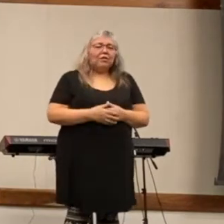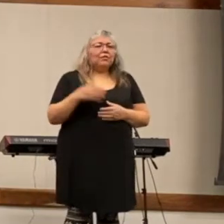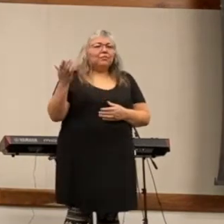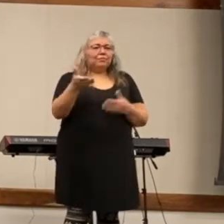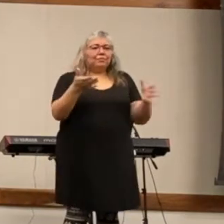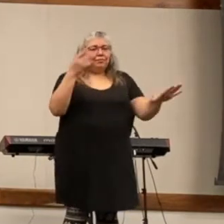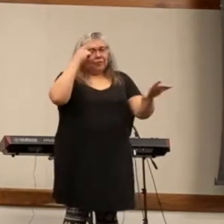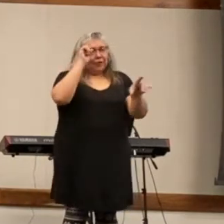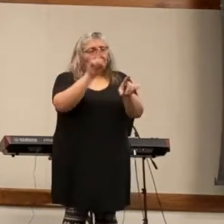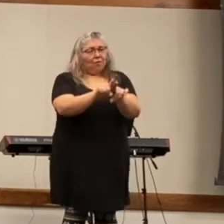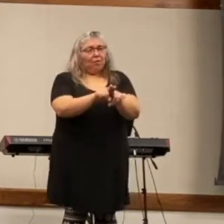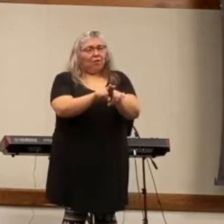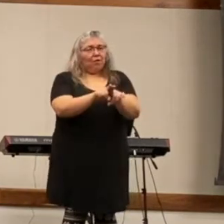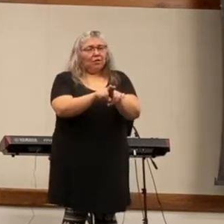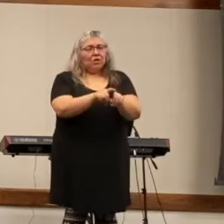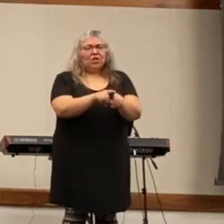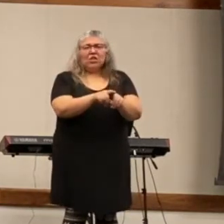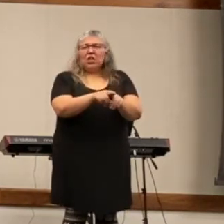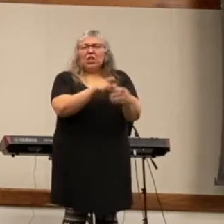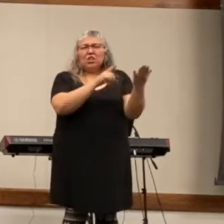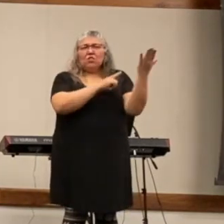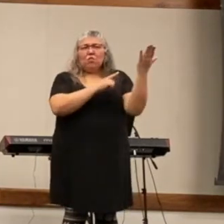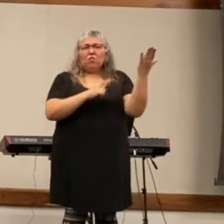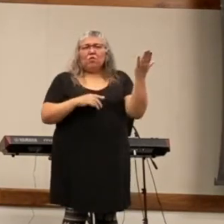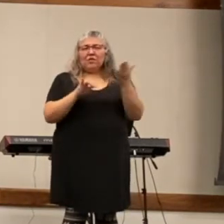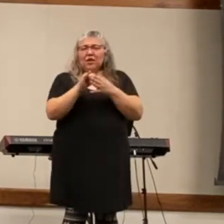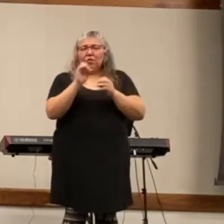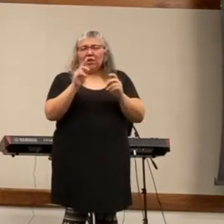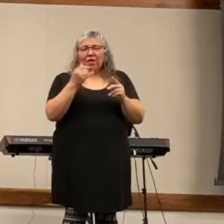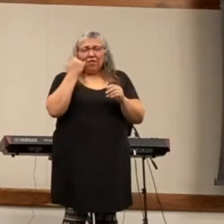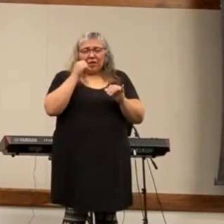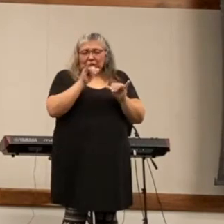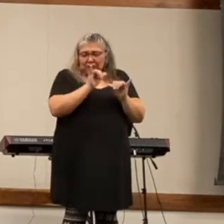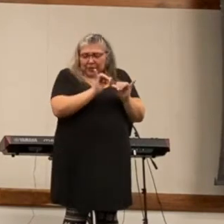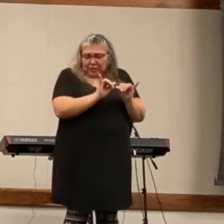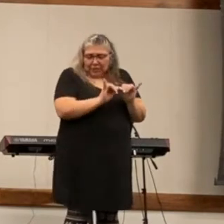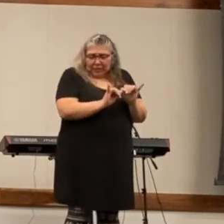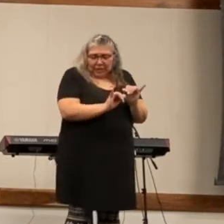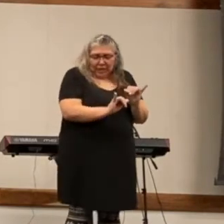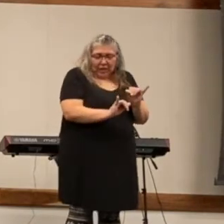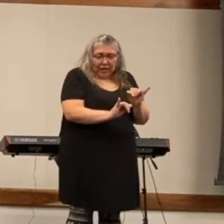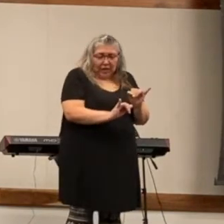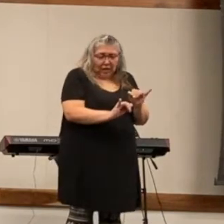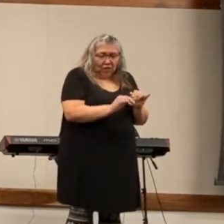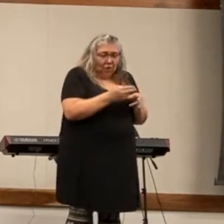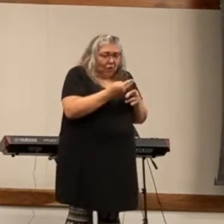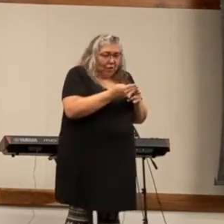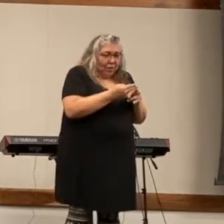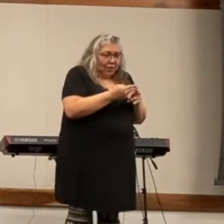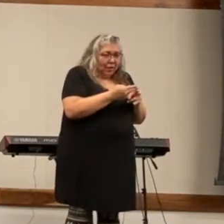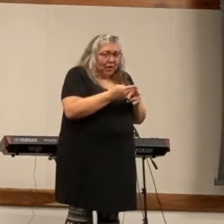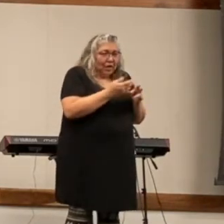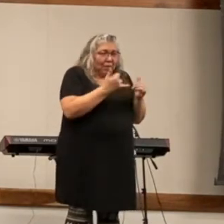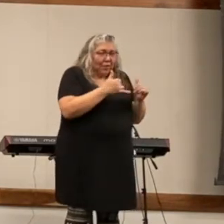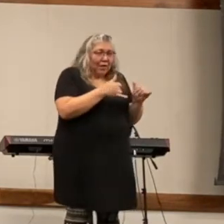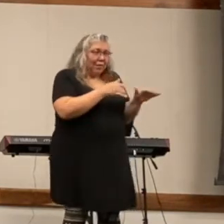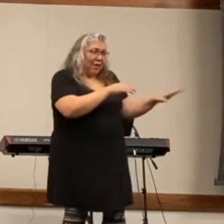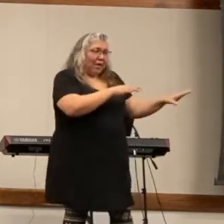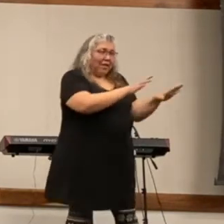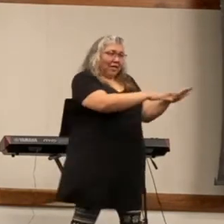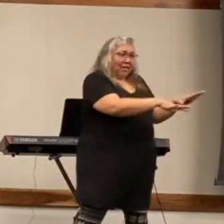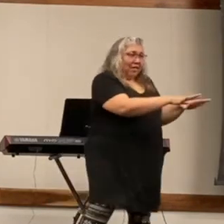Compromises. But Lord, is it okay if I just stay here for a little bit longer and play by the world's